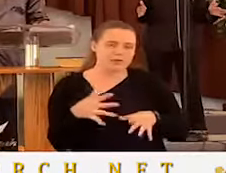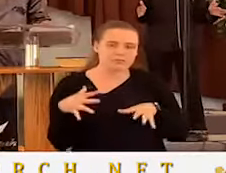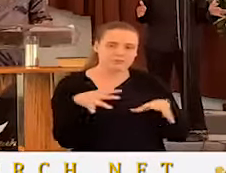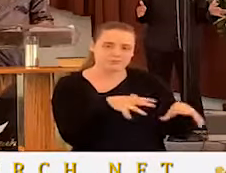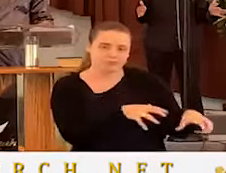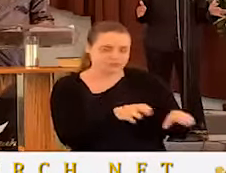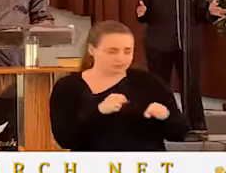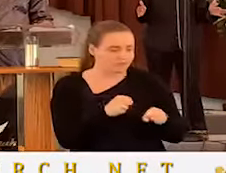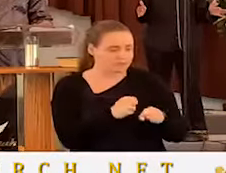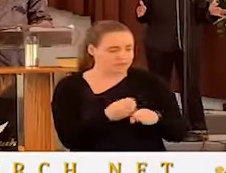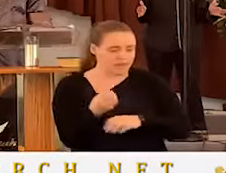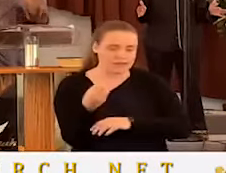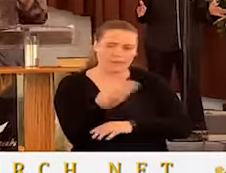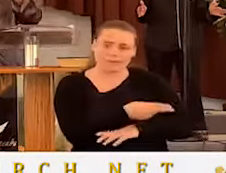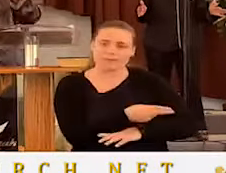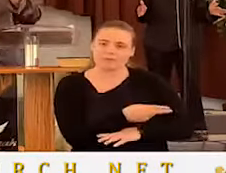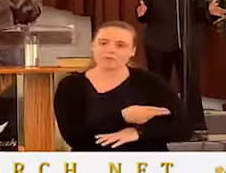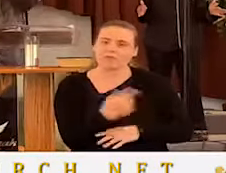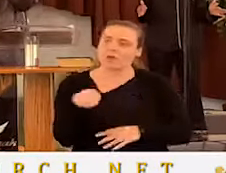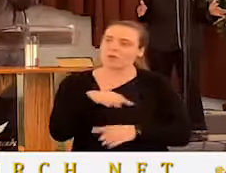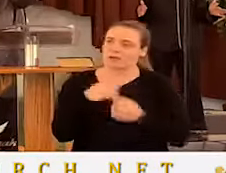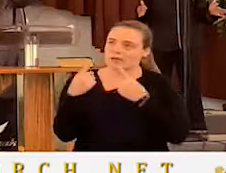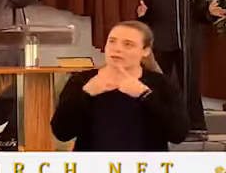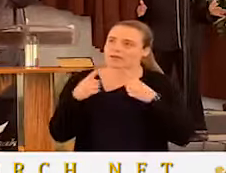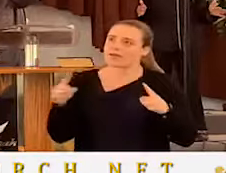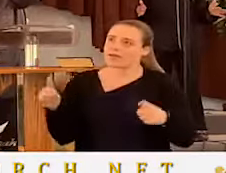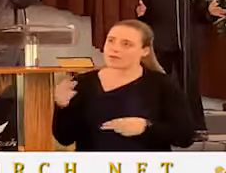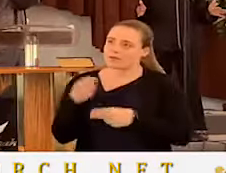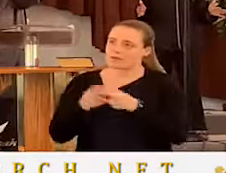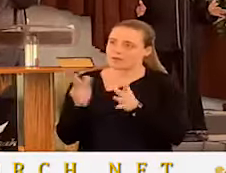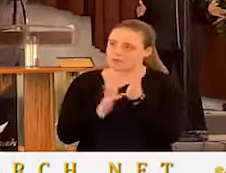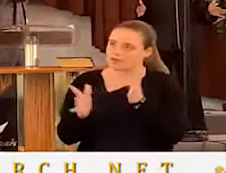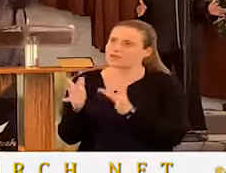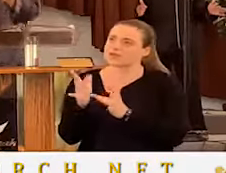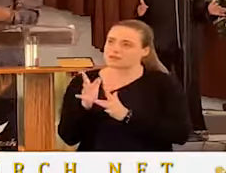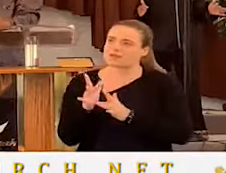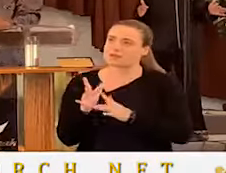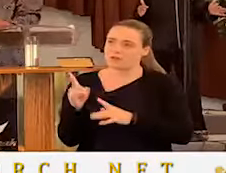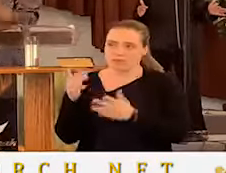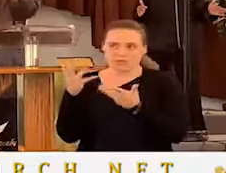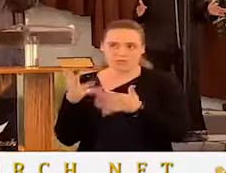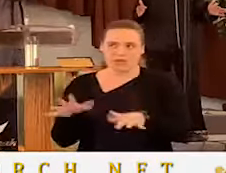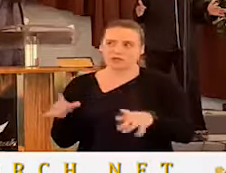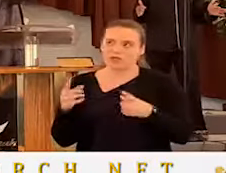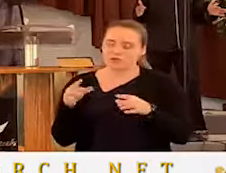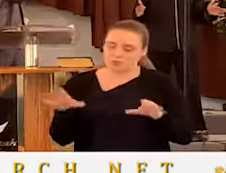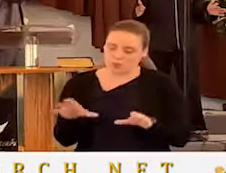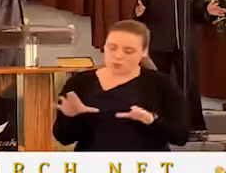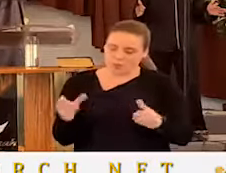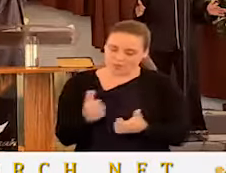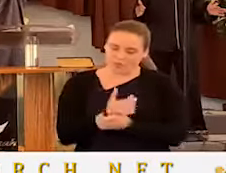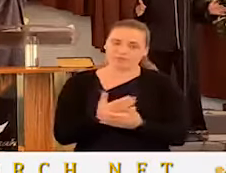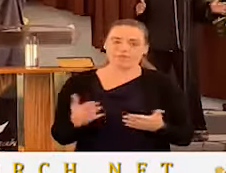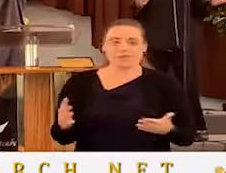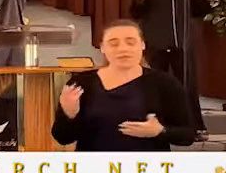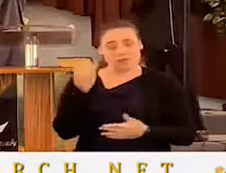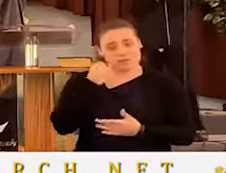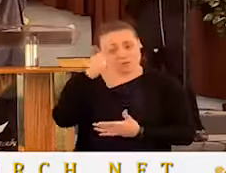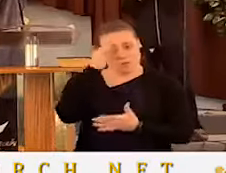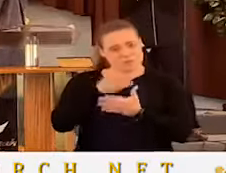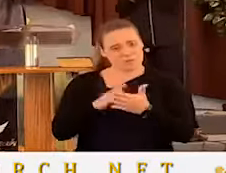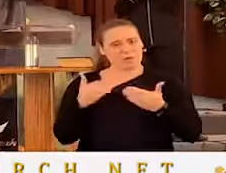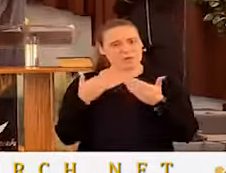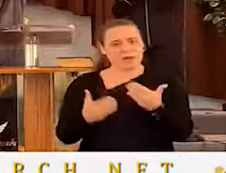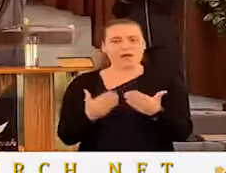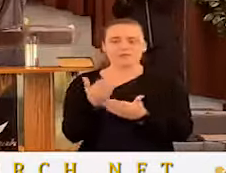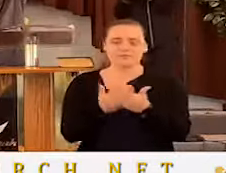name of the Lord. And we declare it and we call it done. It is so. It is so. In Jesus' mighty name. If you believe this prayer, come on, clap your hands